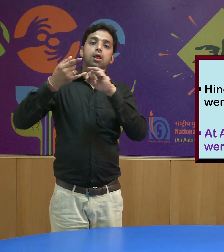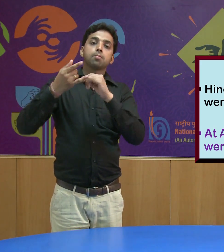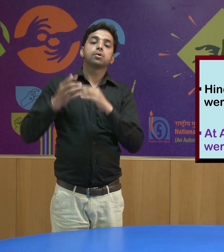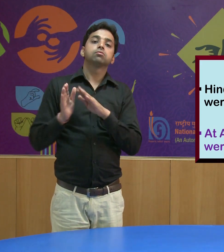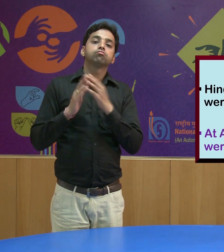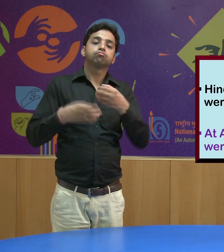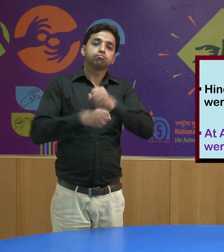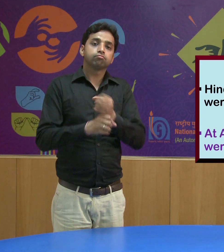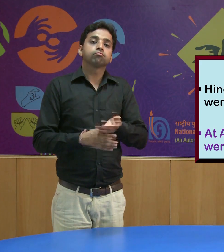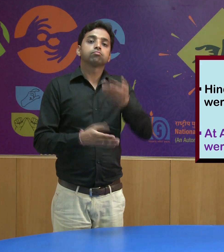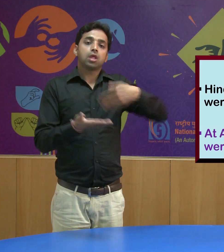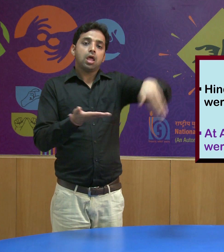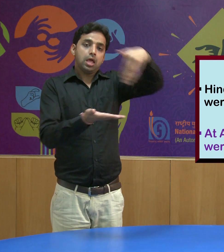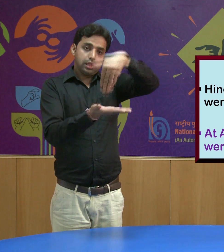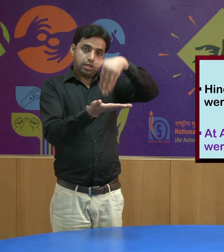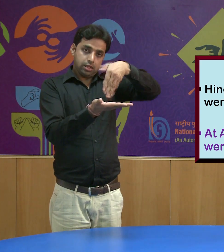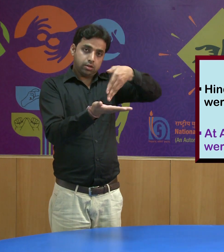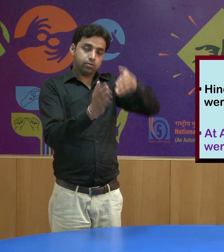at a place called Ayutthaya.